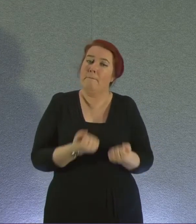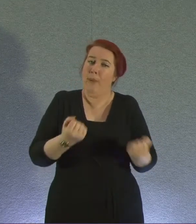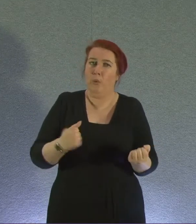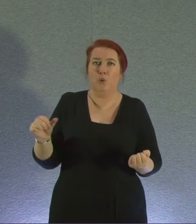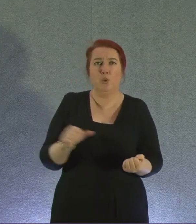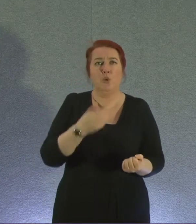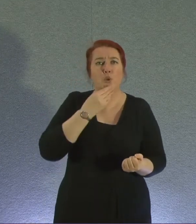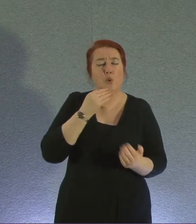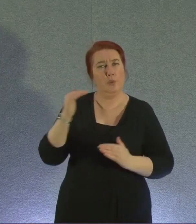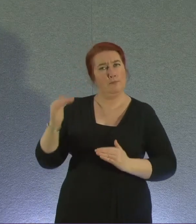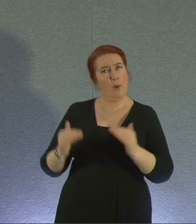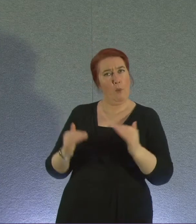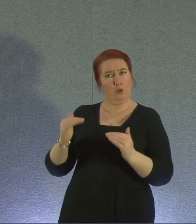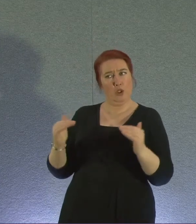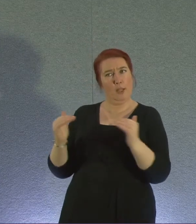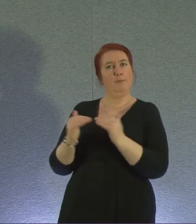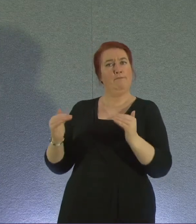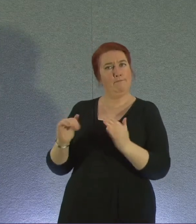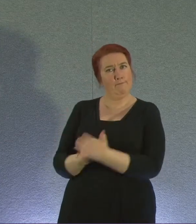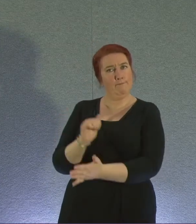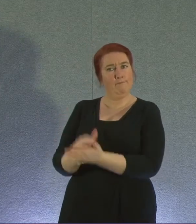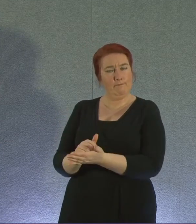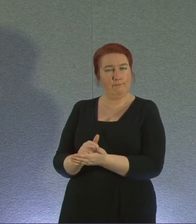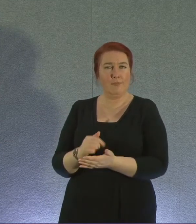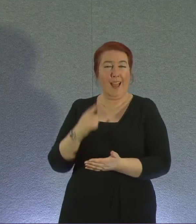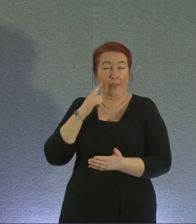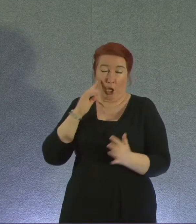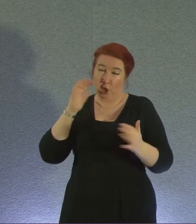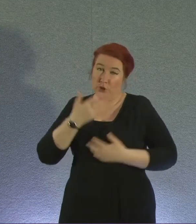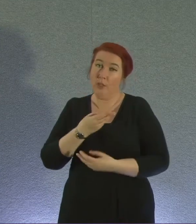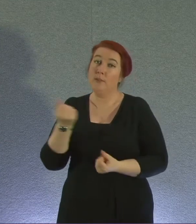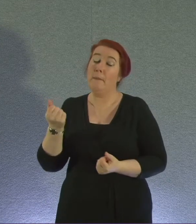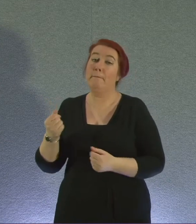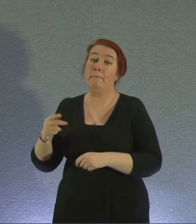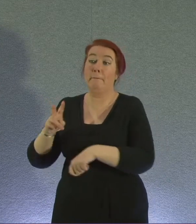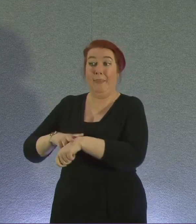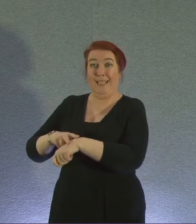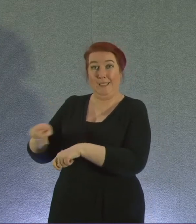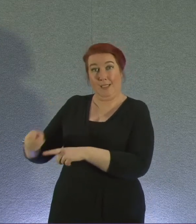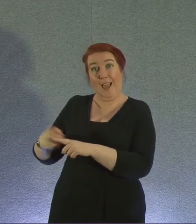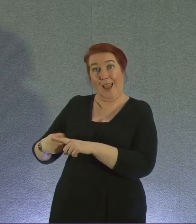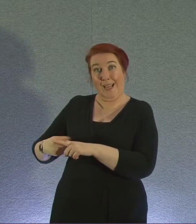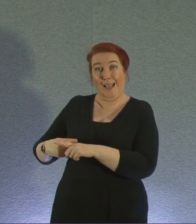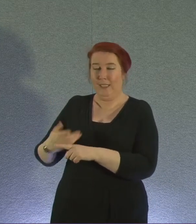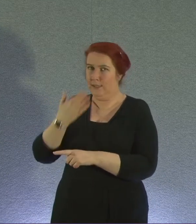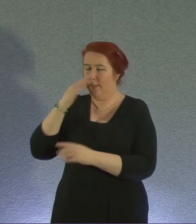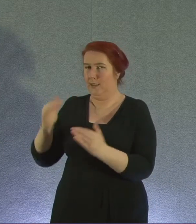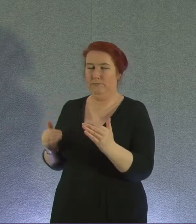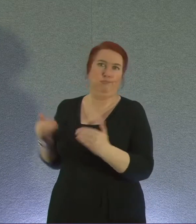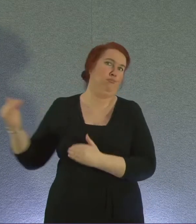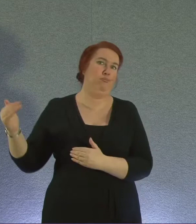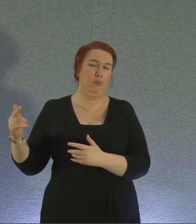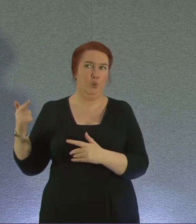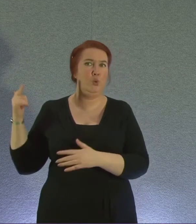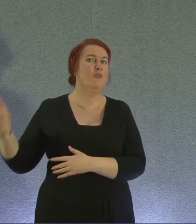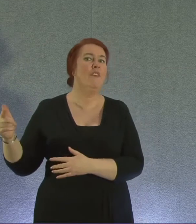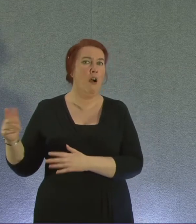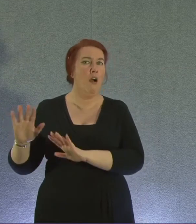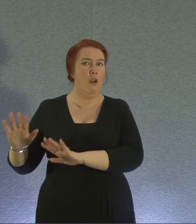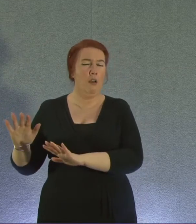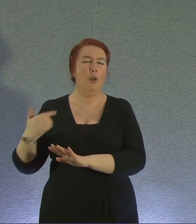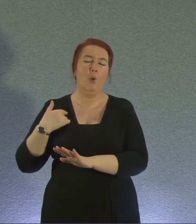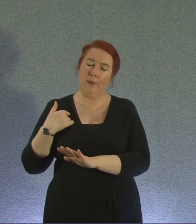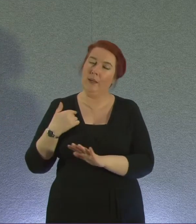think there has been concern about some actions taken by police forces down south which have been disproportionate. We believe in policing